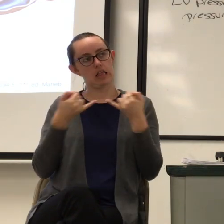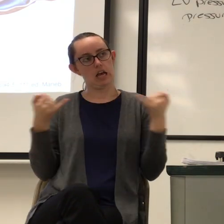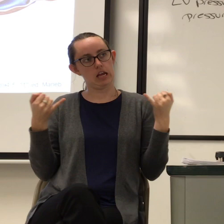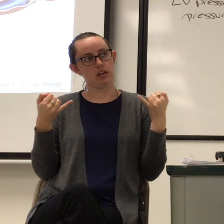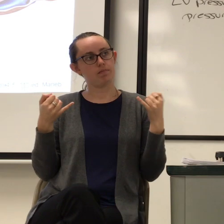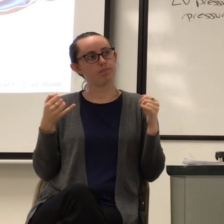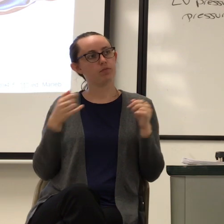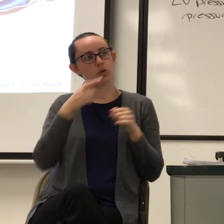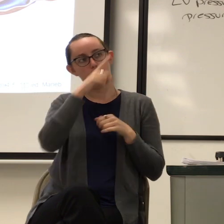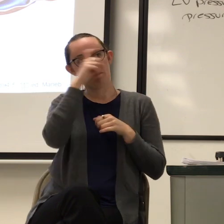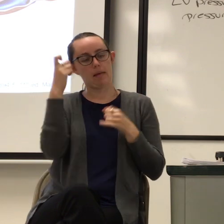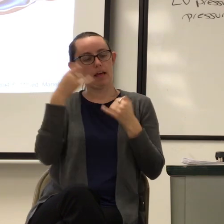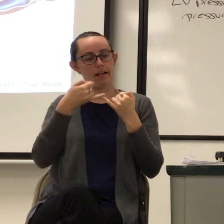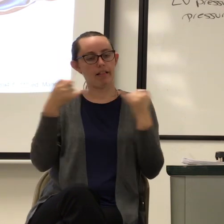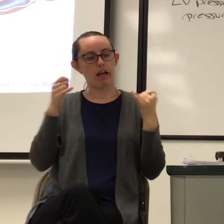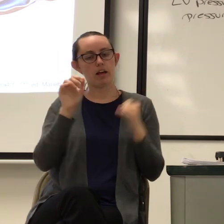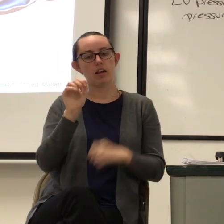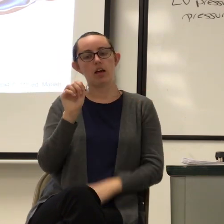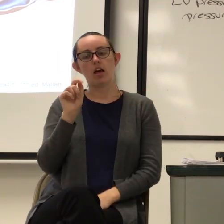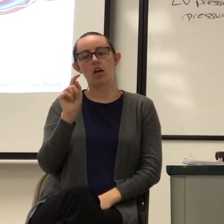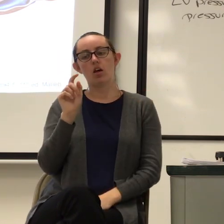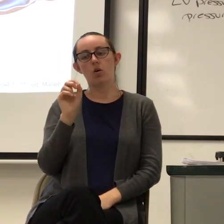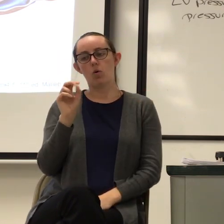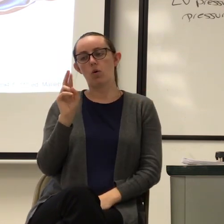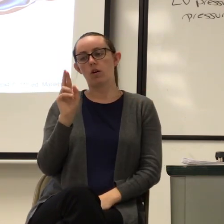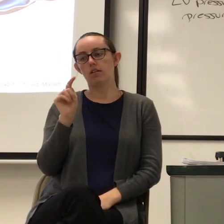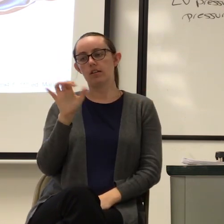So this black line is aortic pressure.